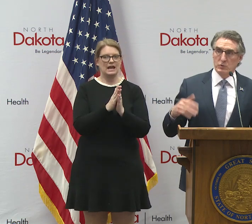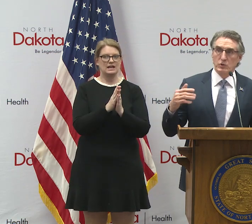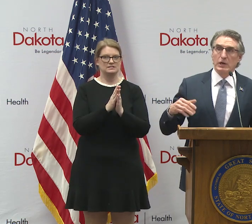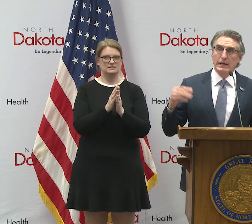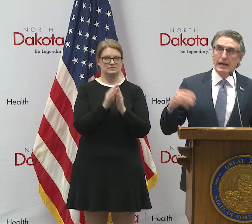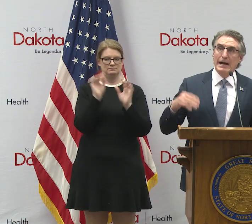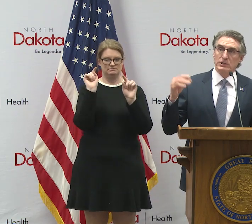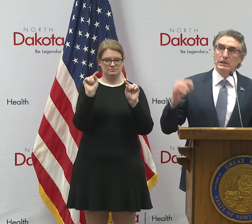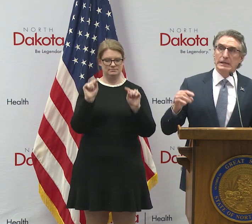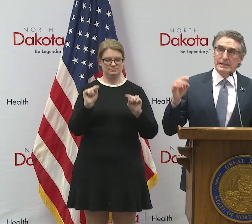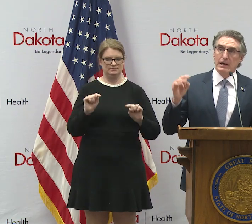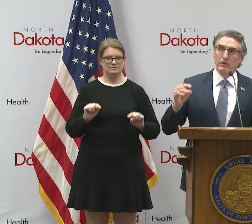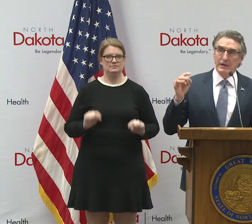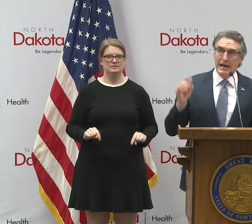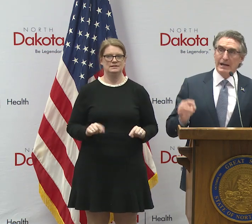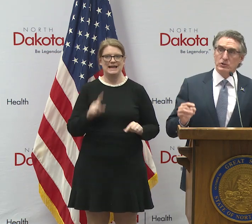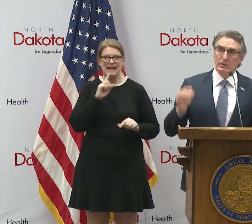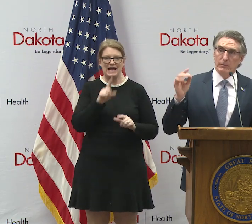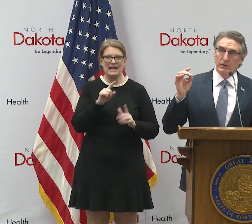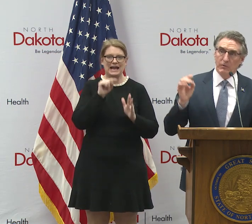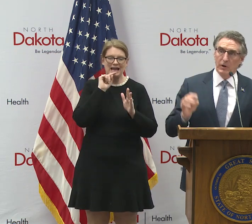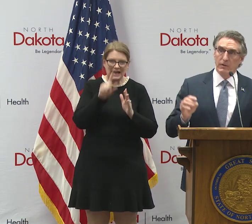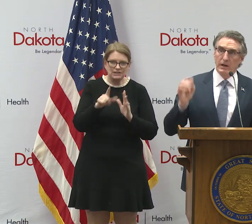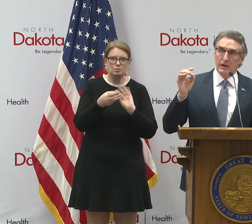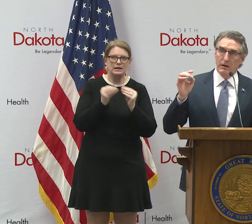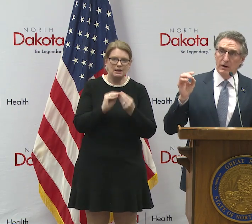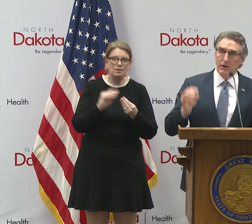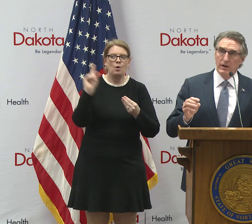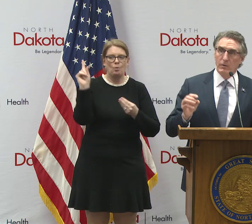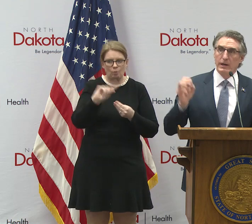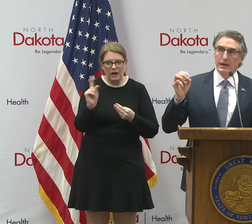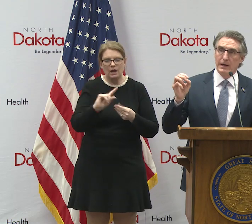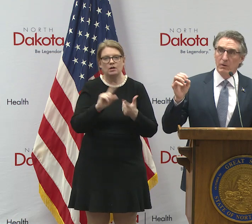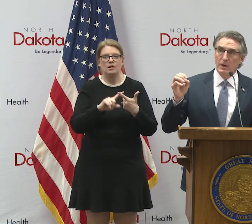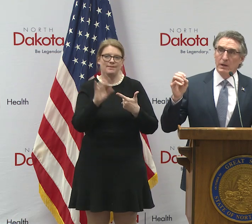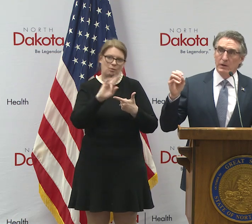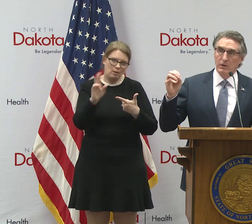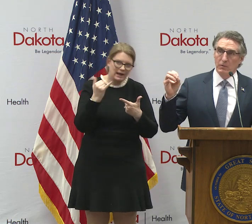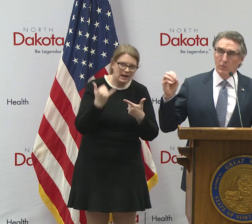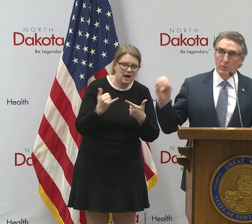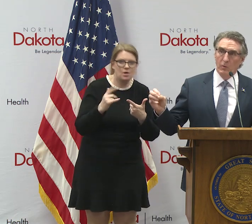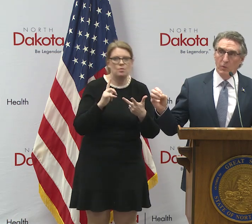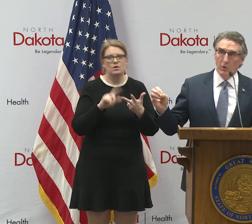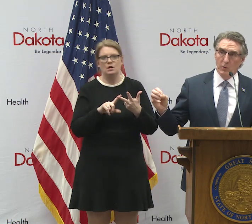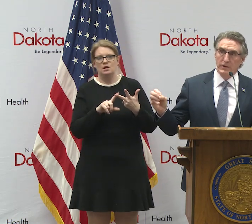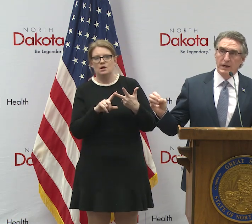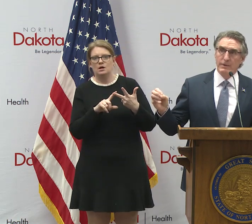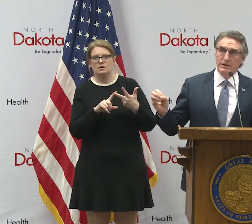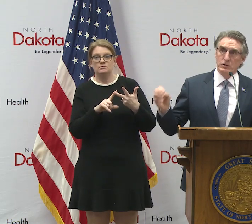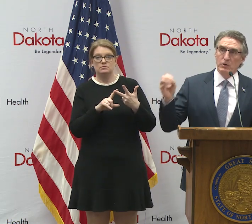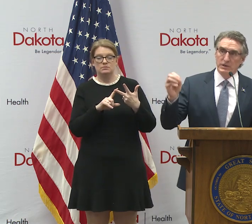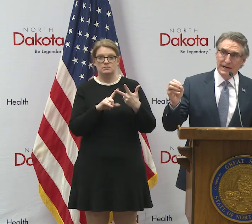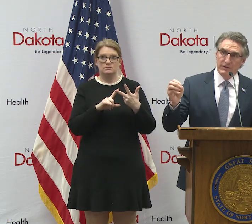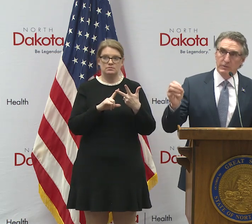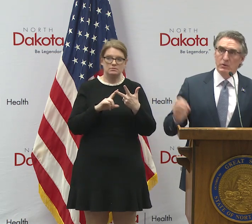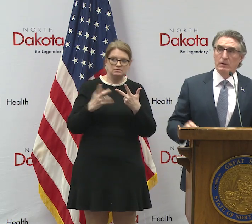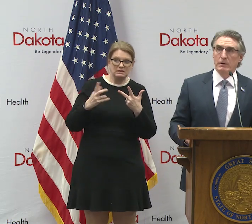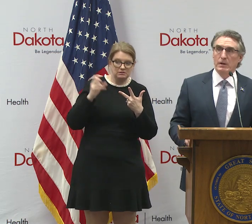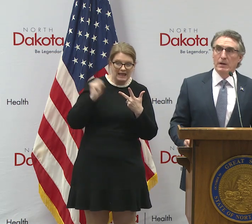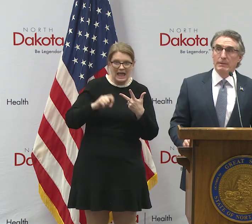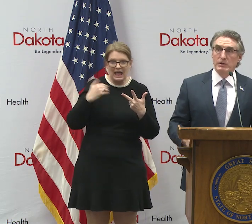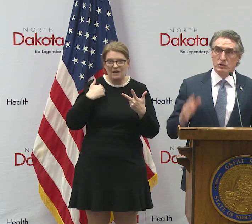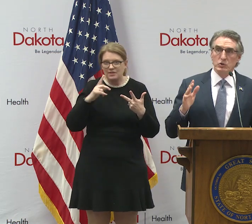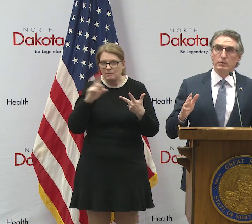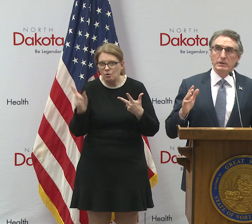questions, because we're trying to actually get down to the actual number of where they are they ready now, would they come out of storage, have they been